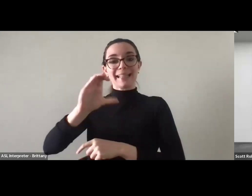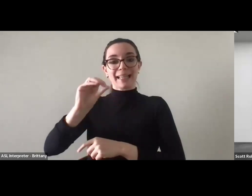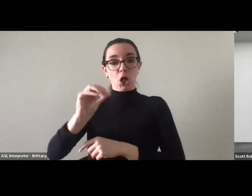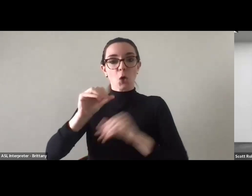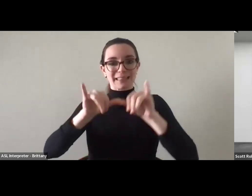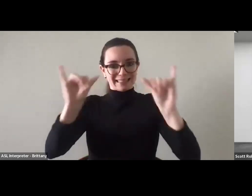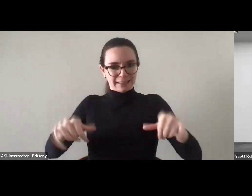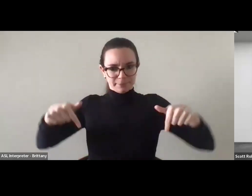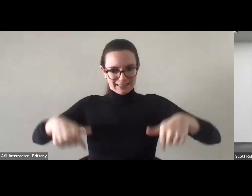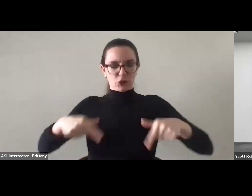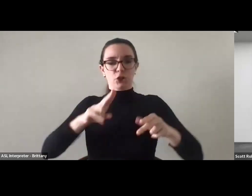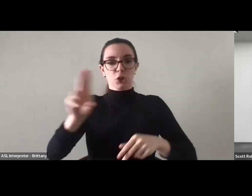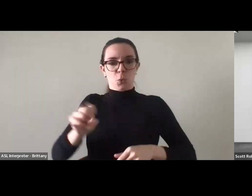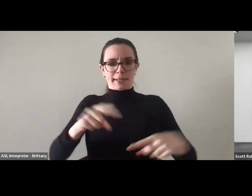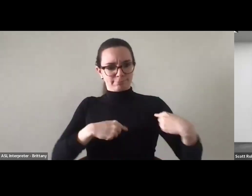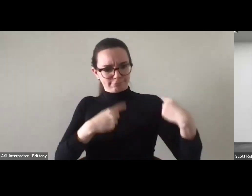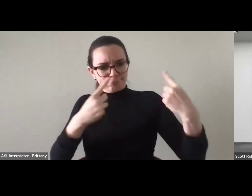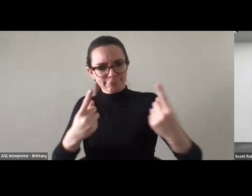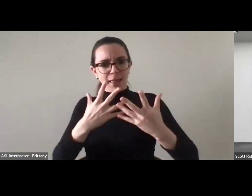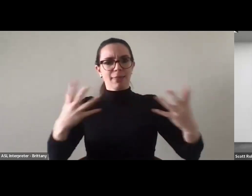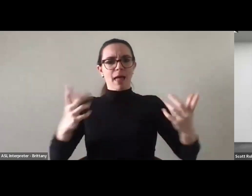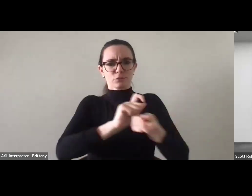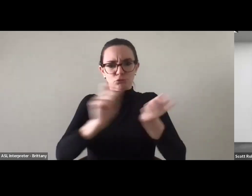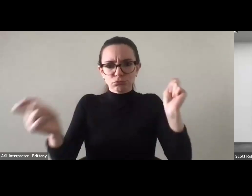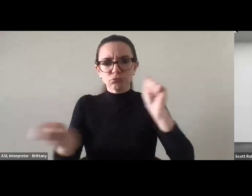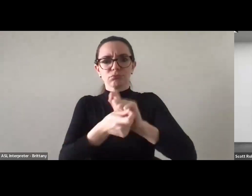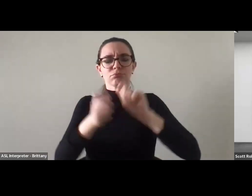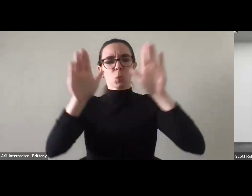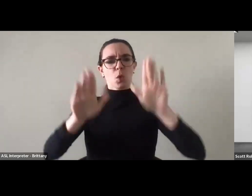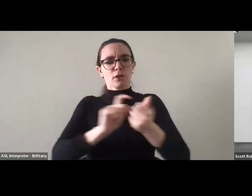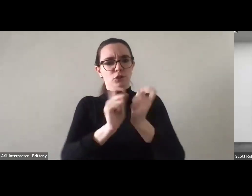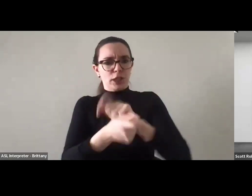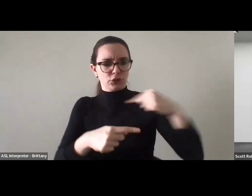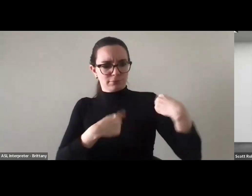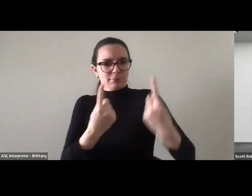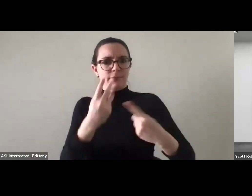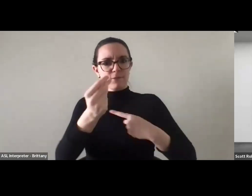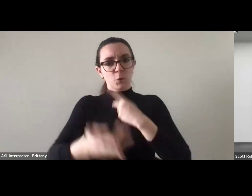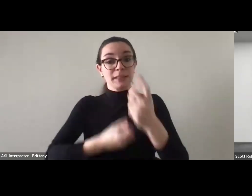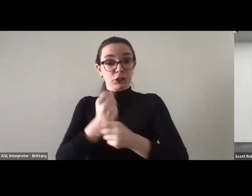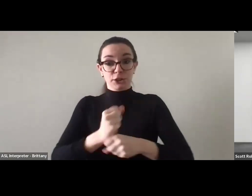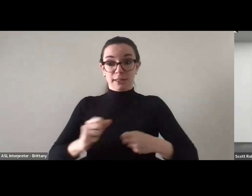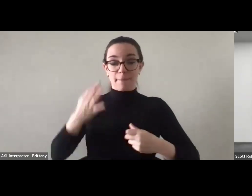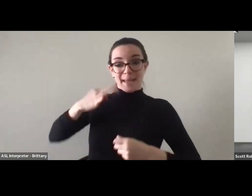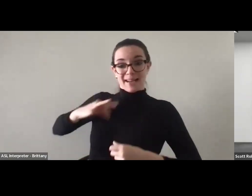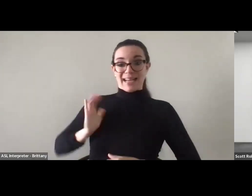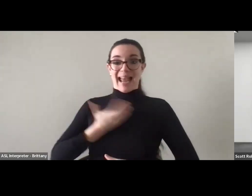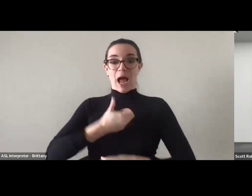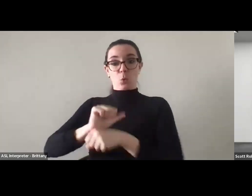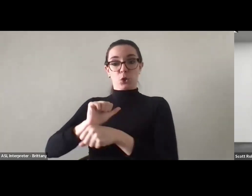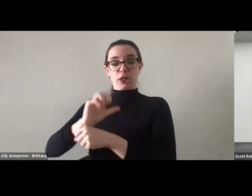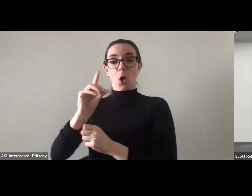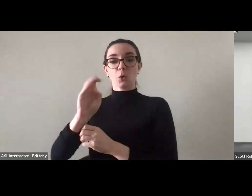has been undergoing multiple wonderful changes over the last several years that benefit our work at ODEP. These changes